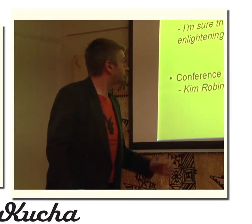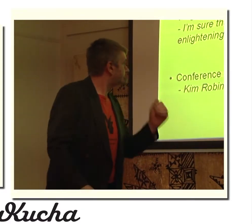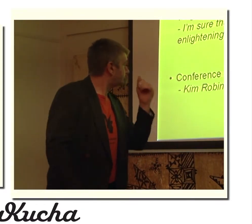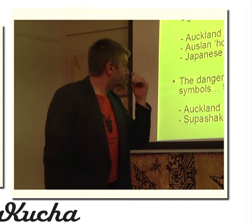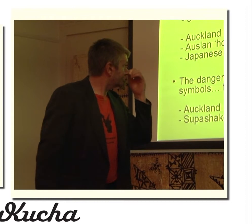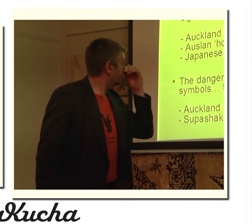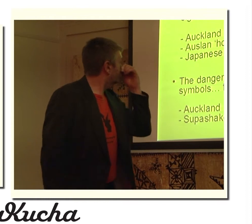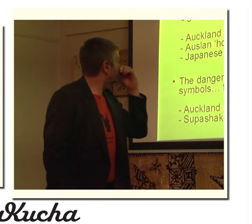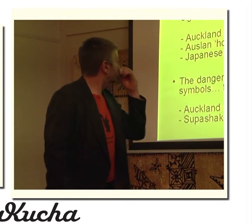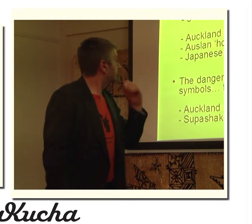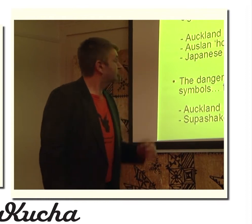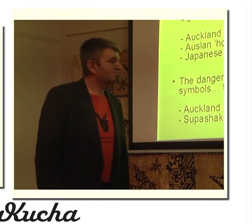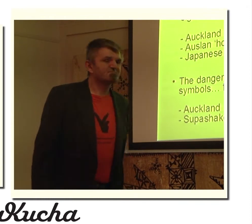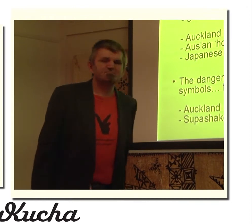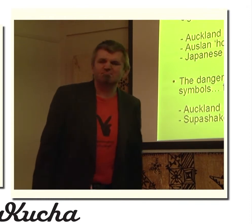next one please.